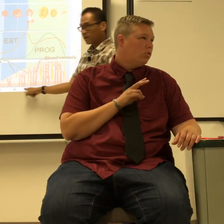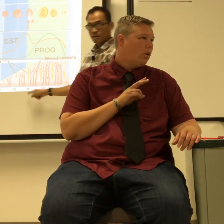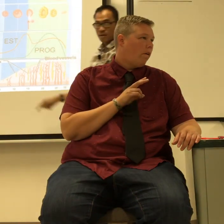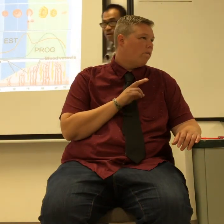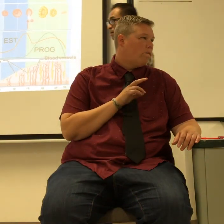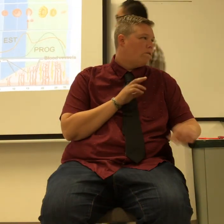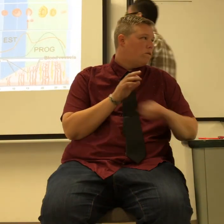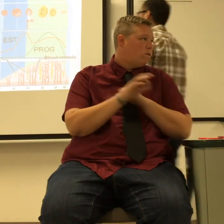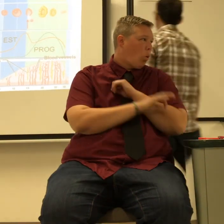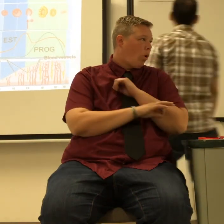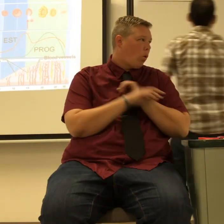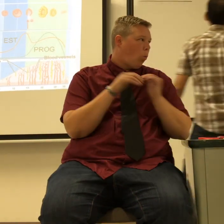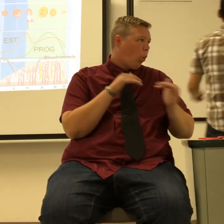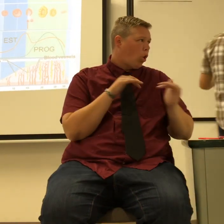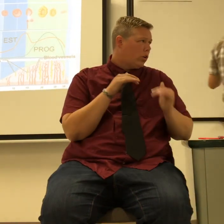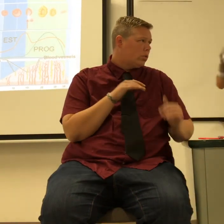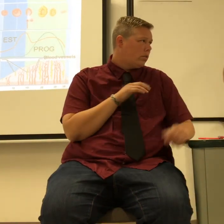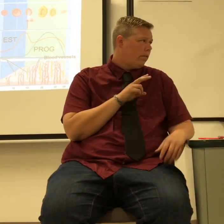it.